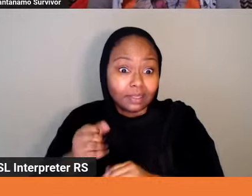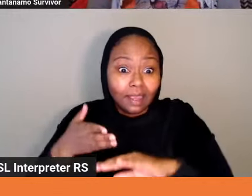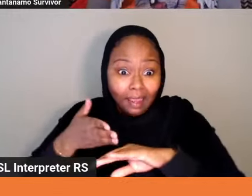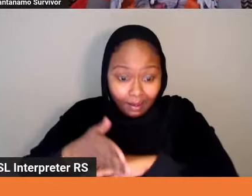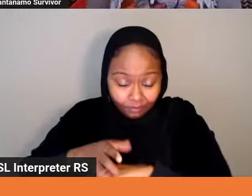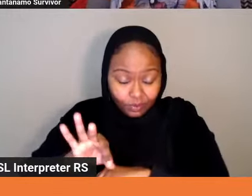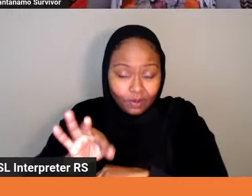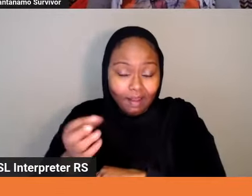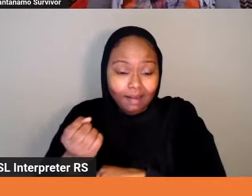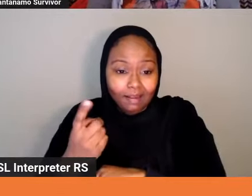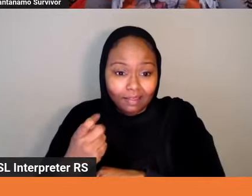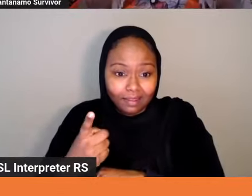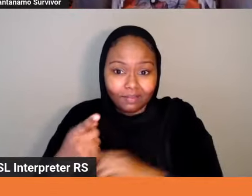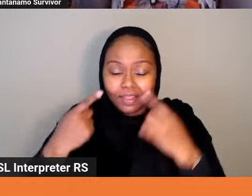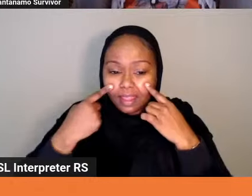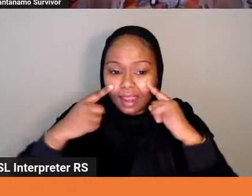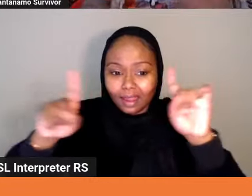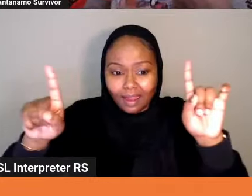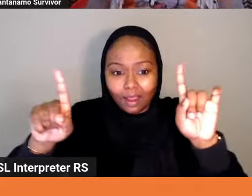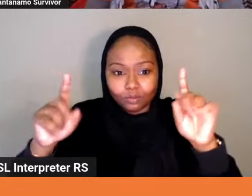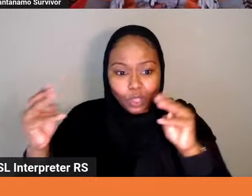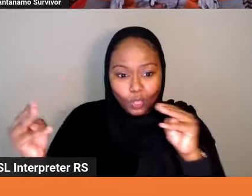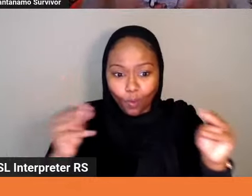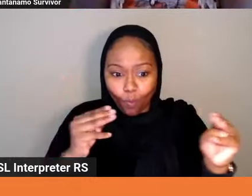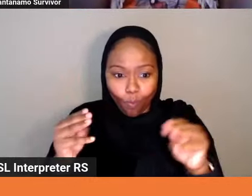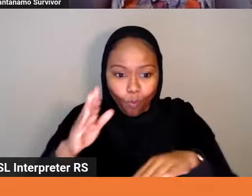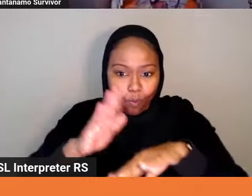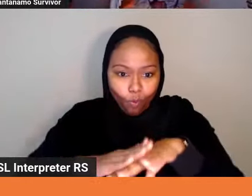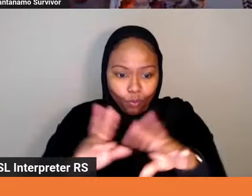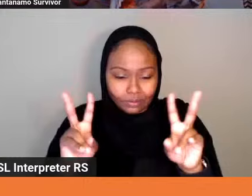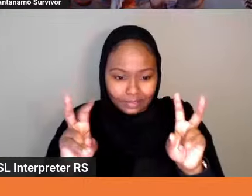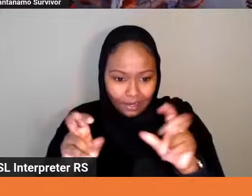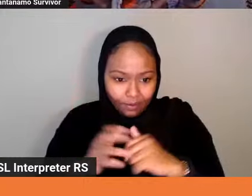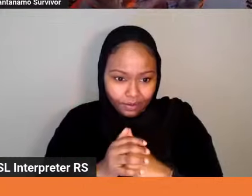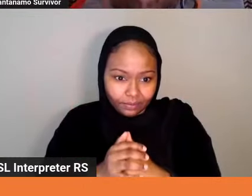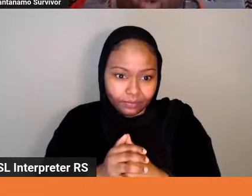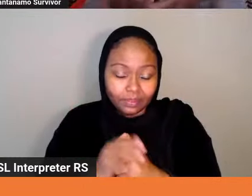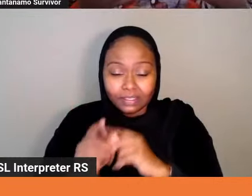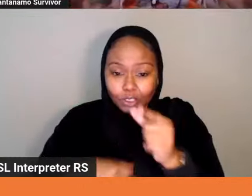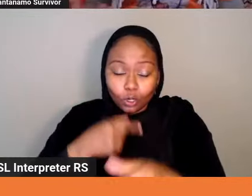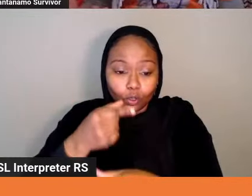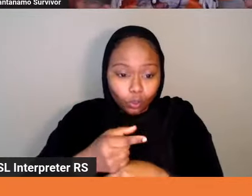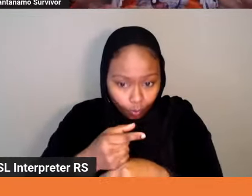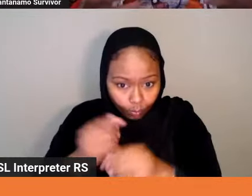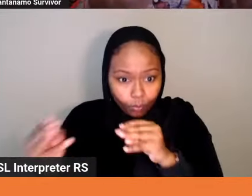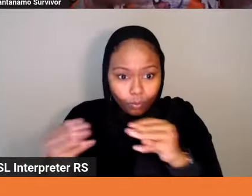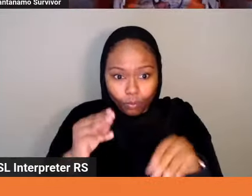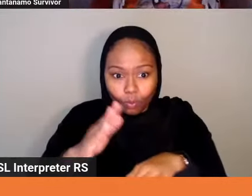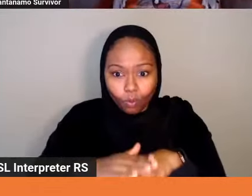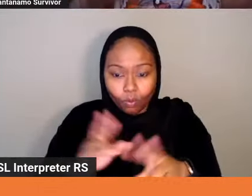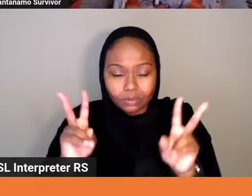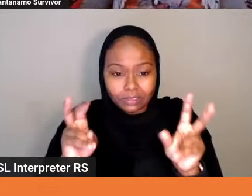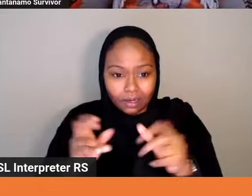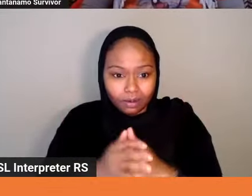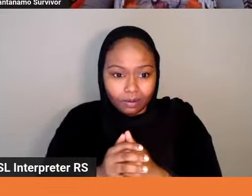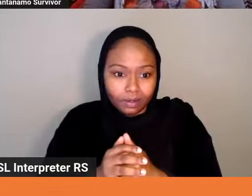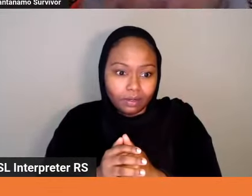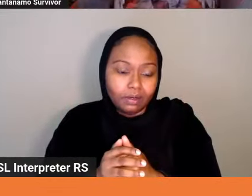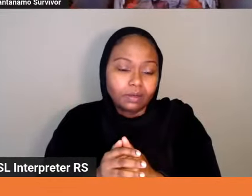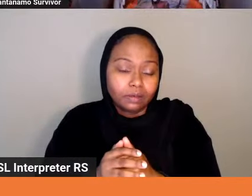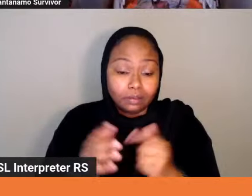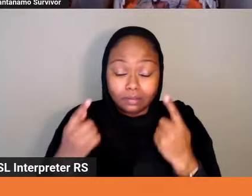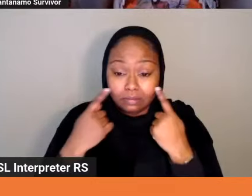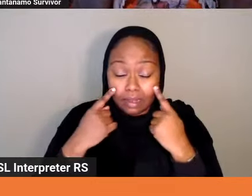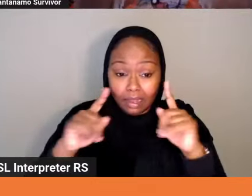know, the United States announced the war on terror, a global war on terror. So it seems, you know, and they announced that they will